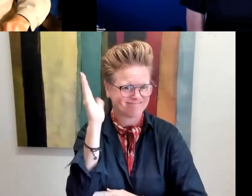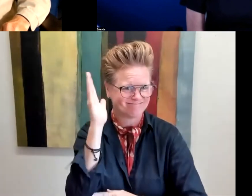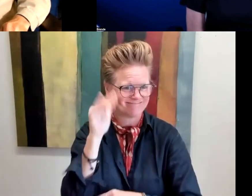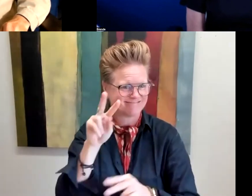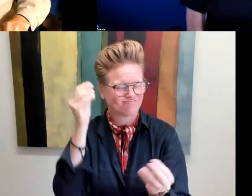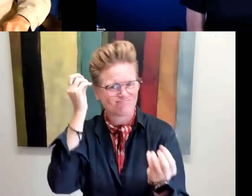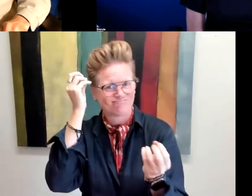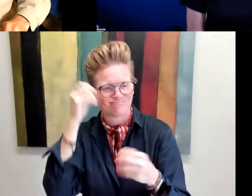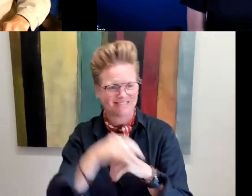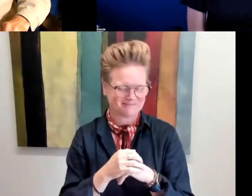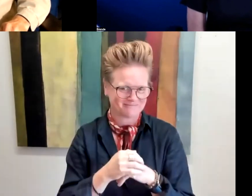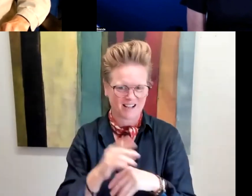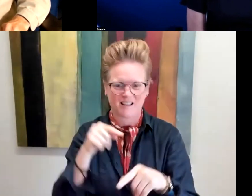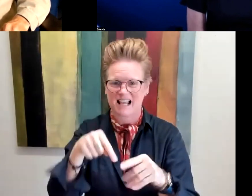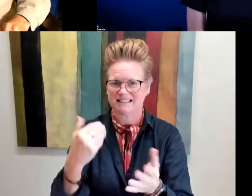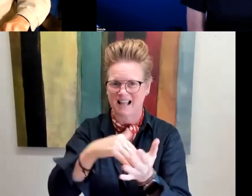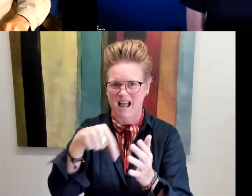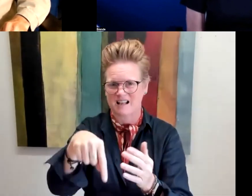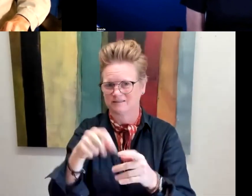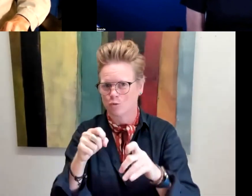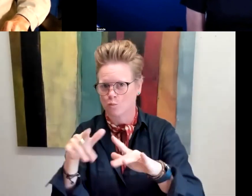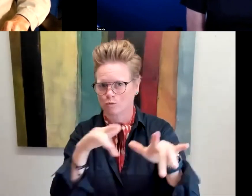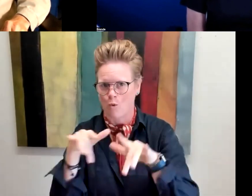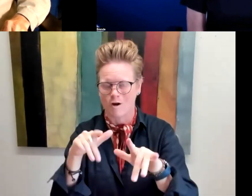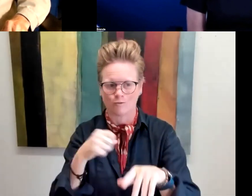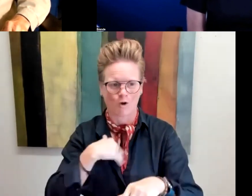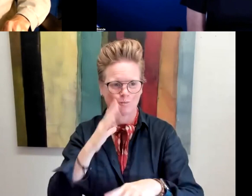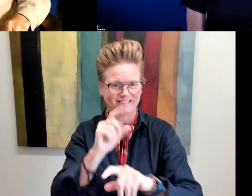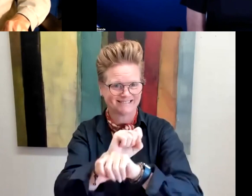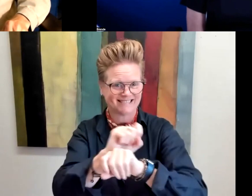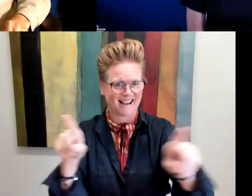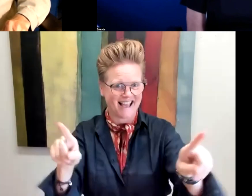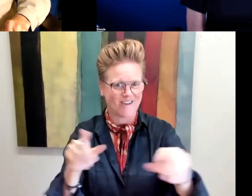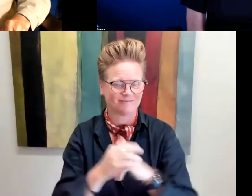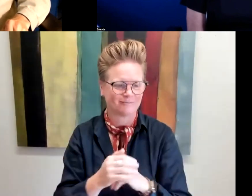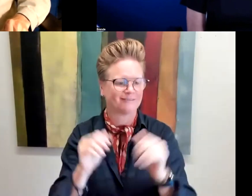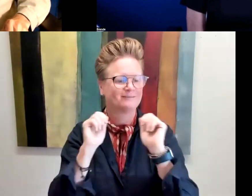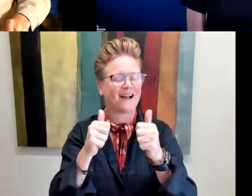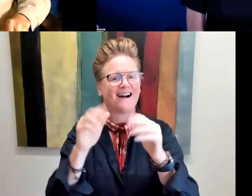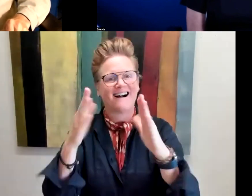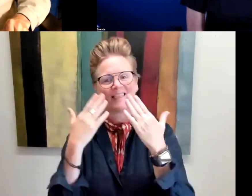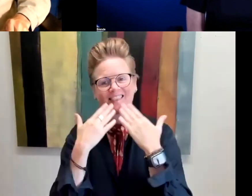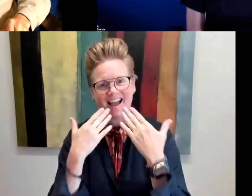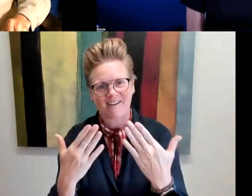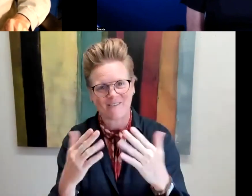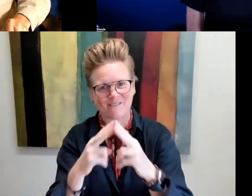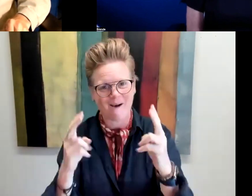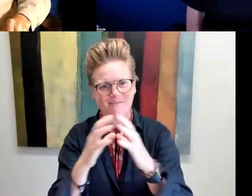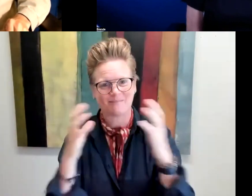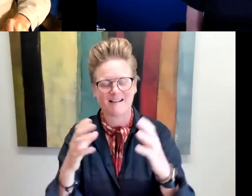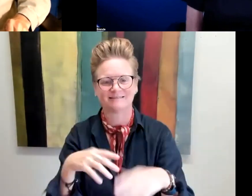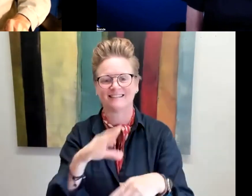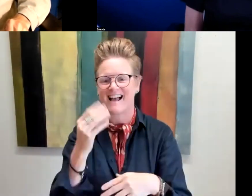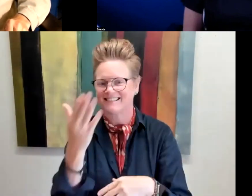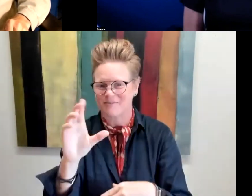thank you to the participants. I hope you enjoyed their presentation. And again, this is recording, so we will send this out.